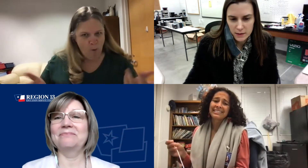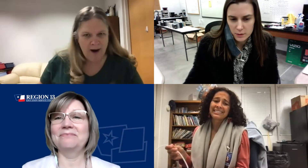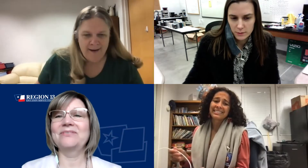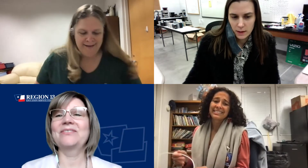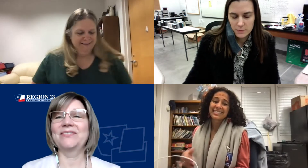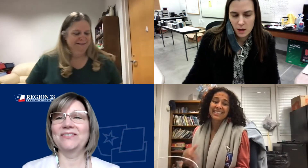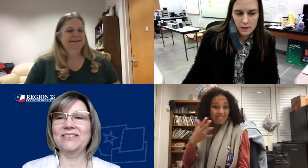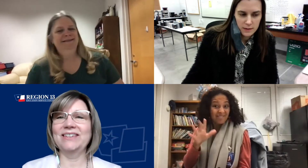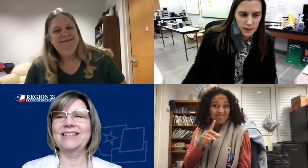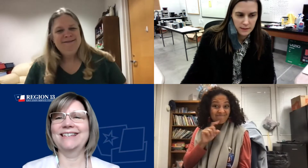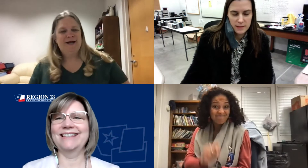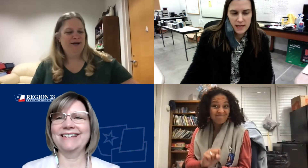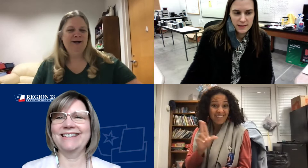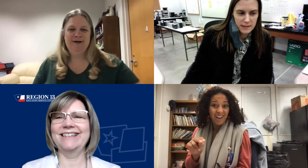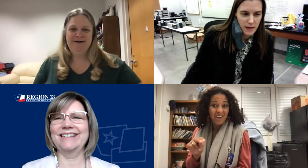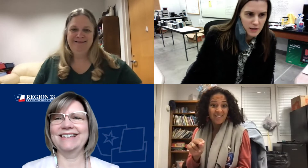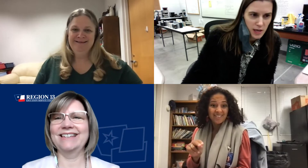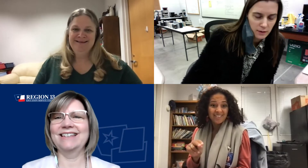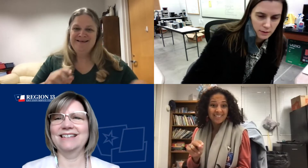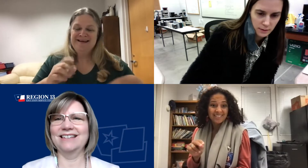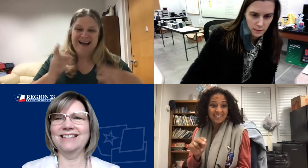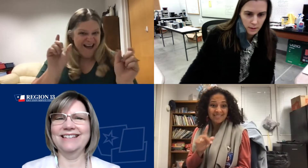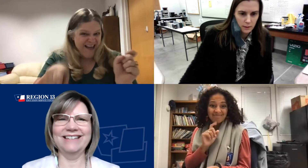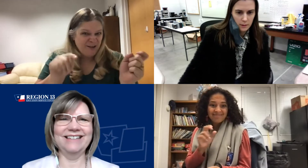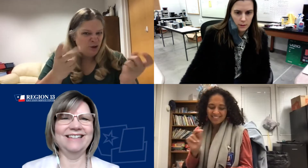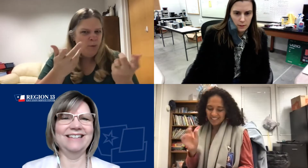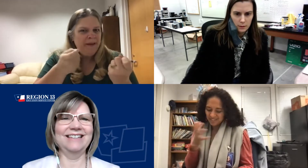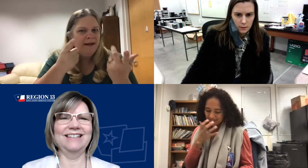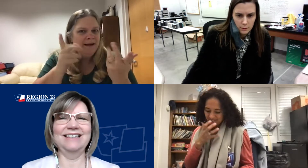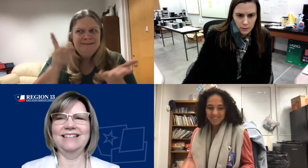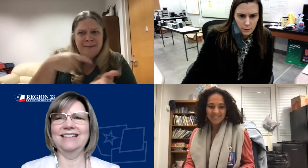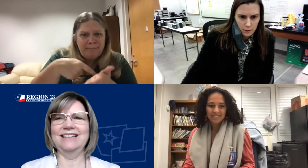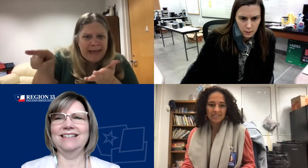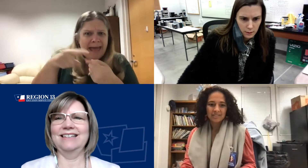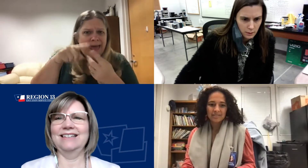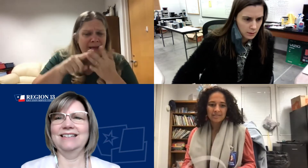Maria, can you talk so we can test the Spanish out?